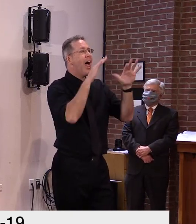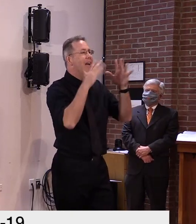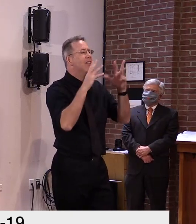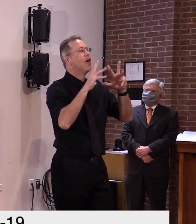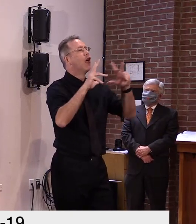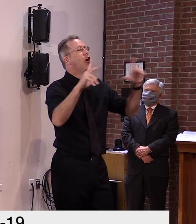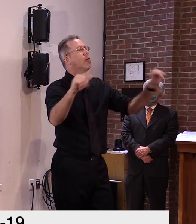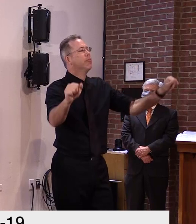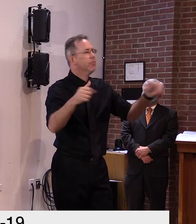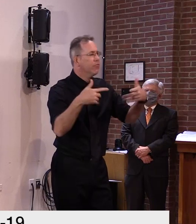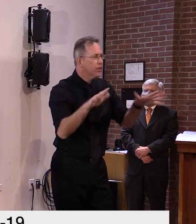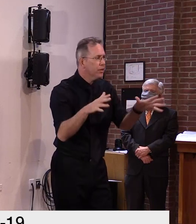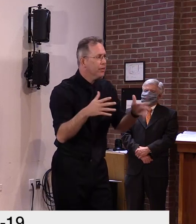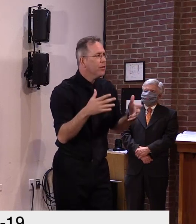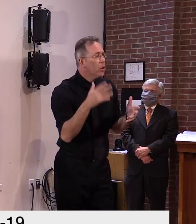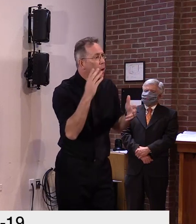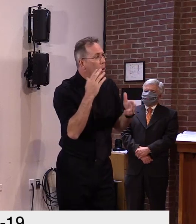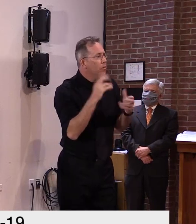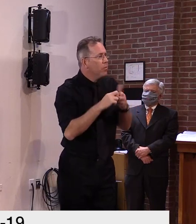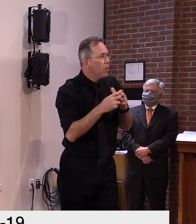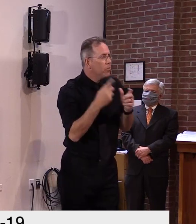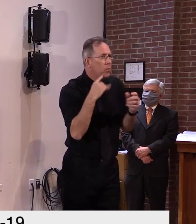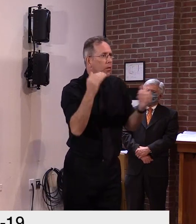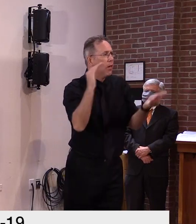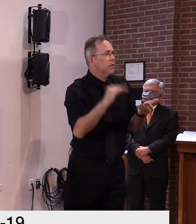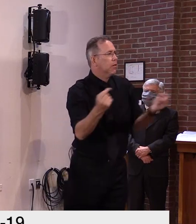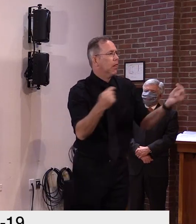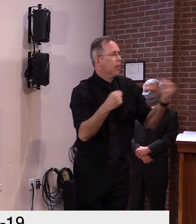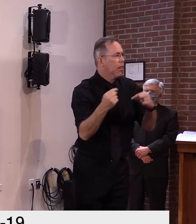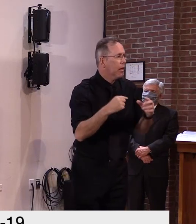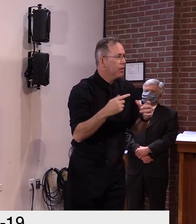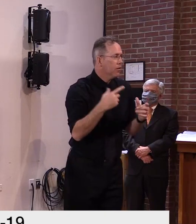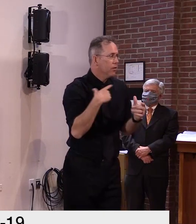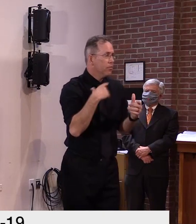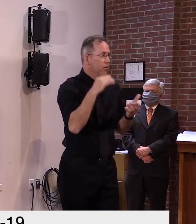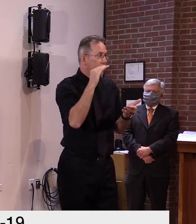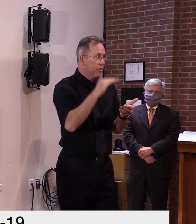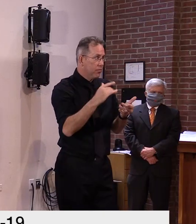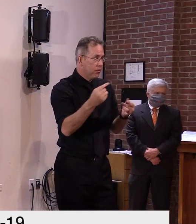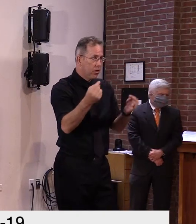then we will the wave will move on,